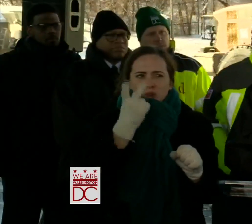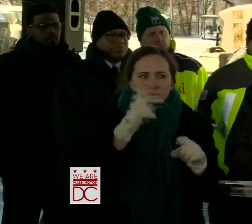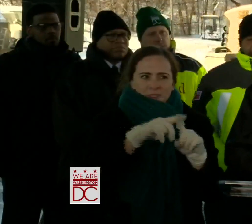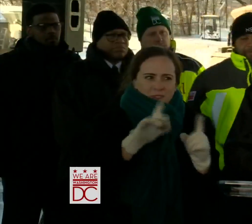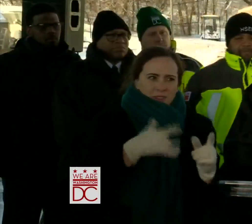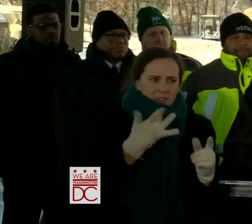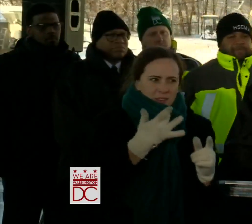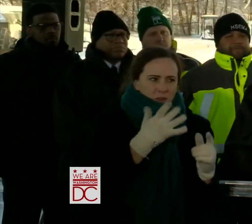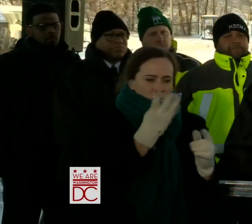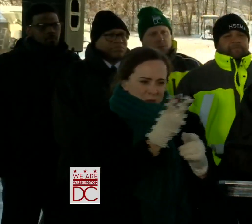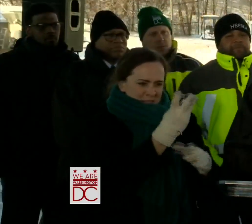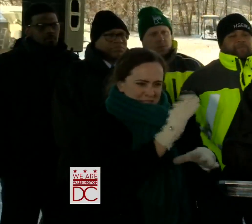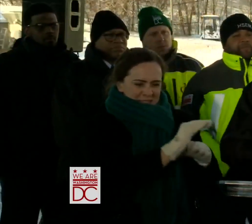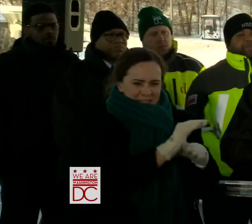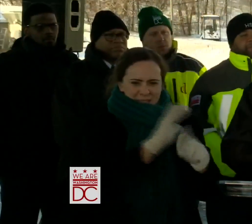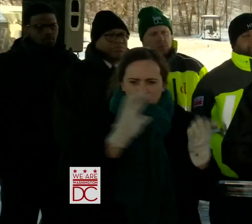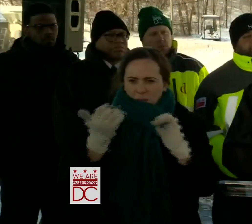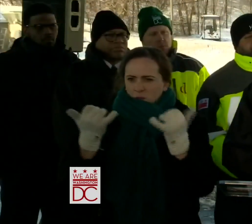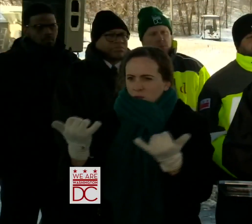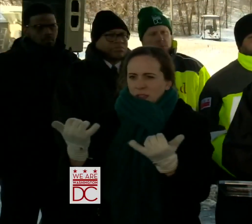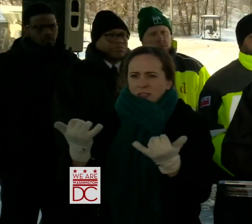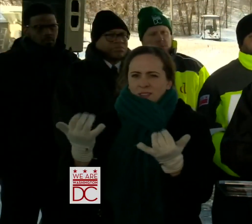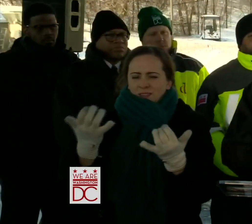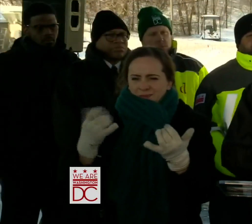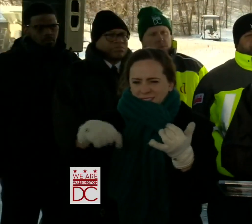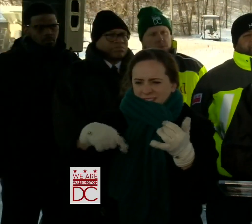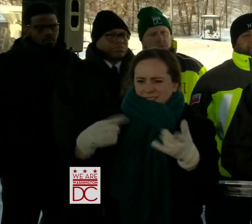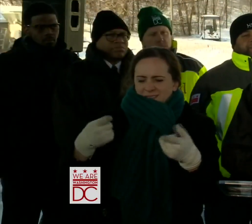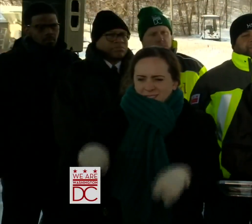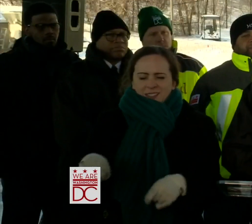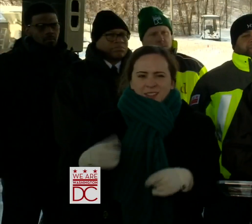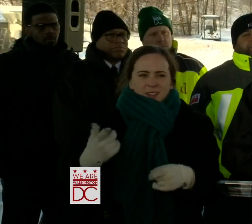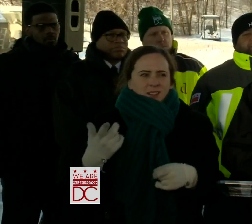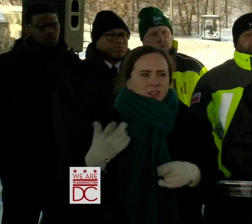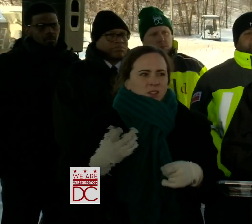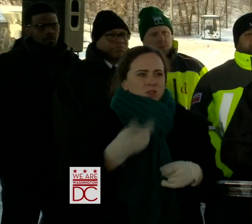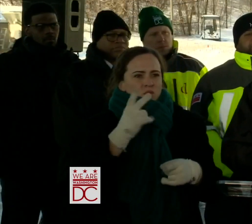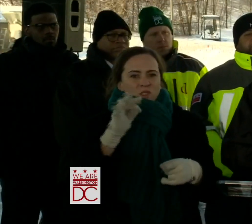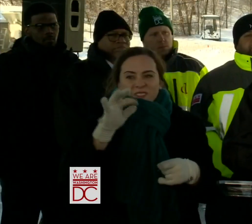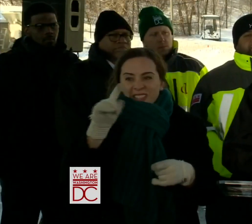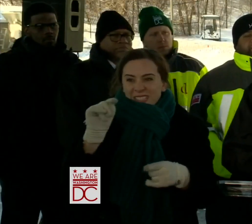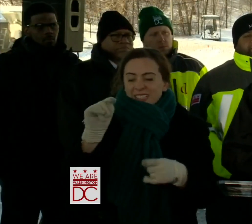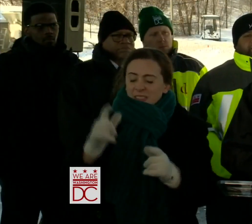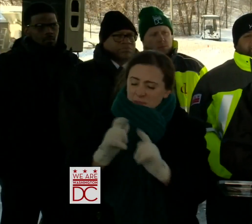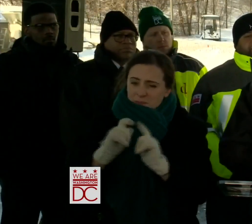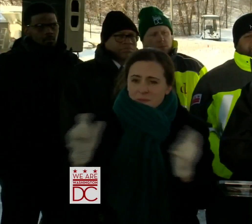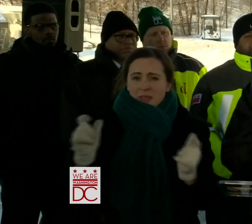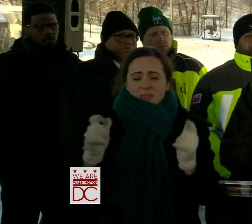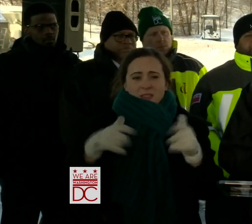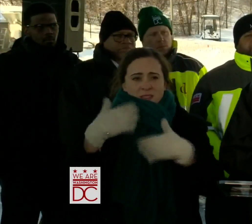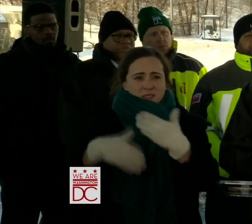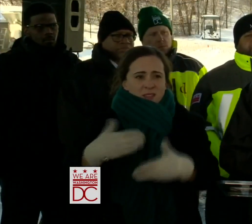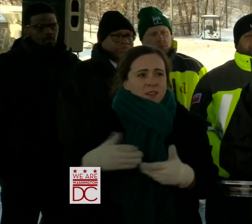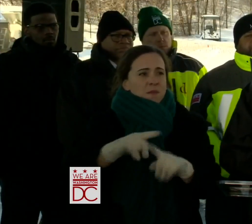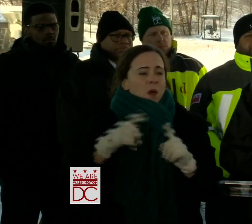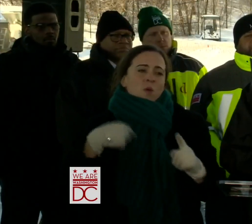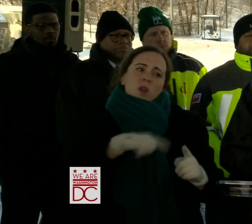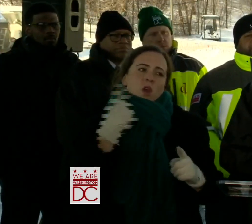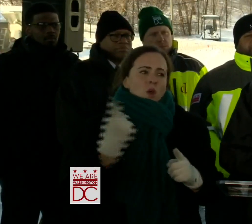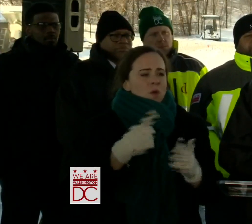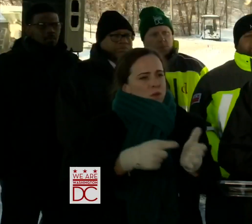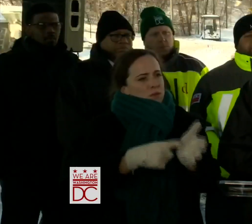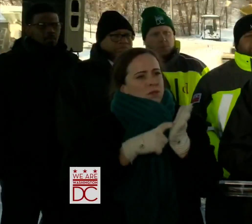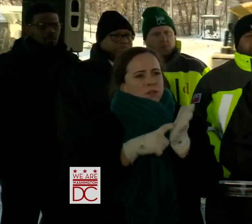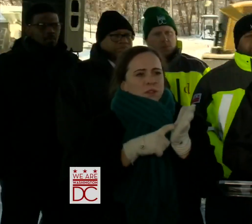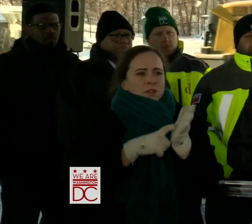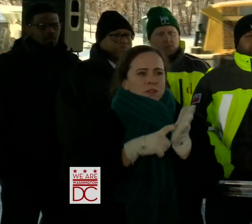compare what happened Wednesday night to what happened here. 2 feet of snow. This is a major operation. But absolutely, we're always compelled to make sure it gets done